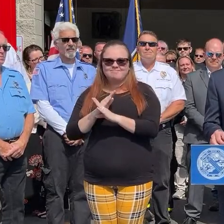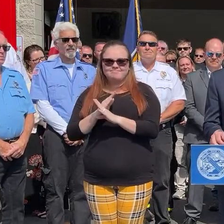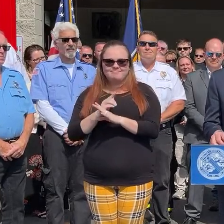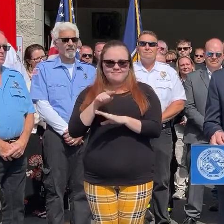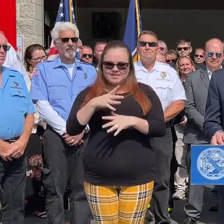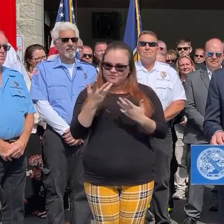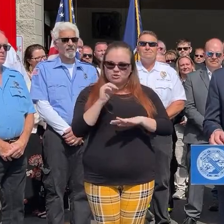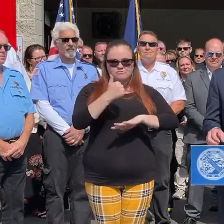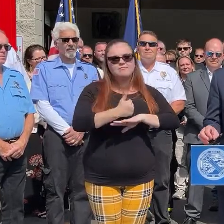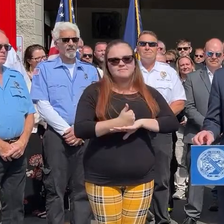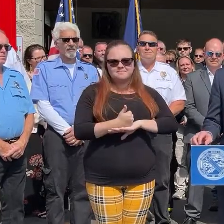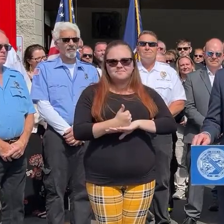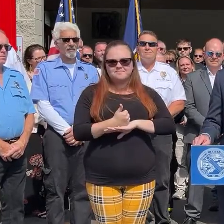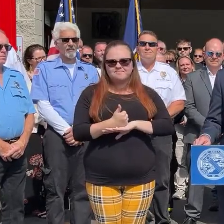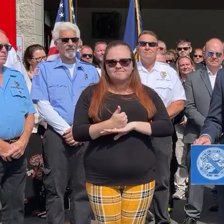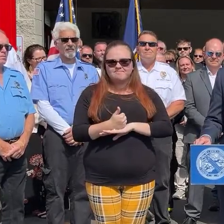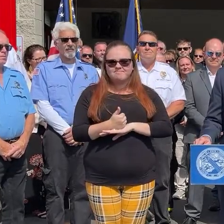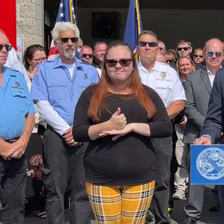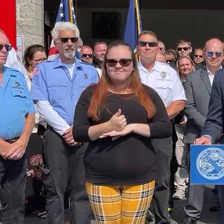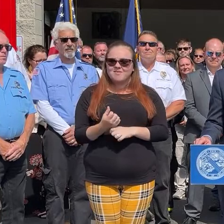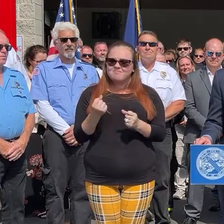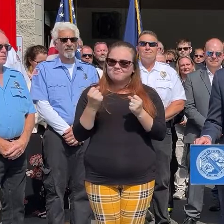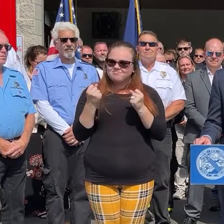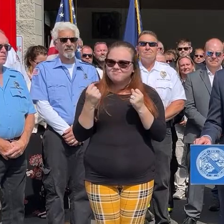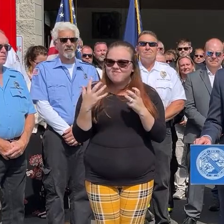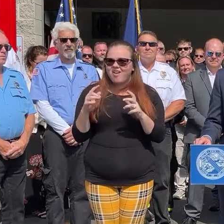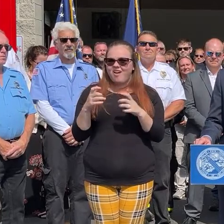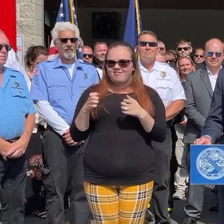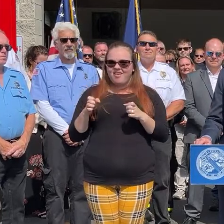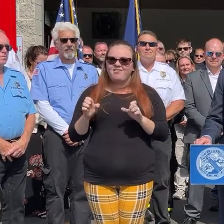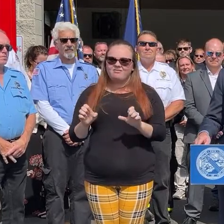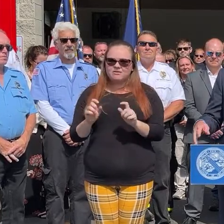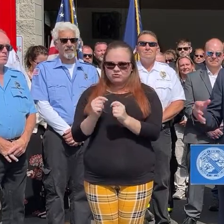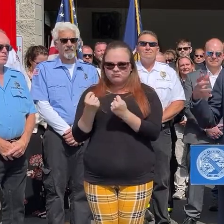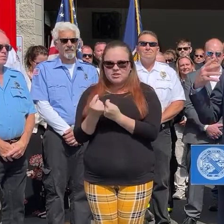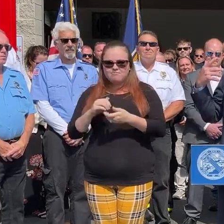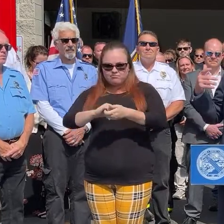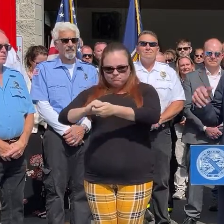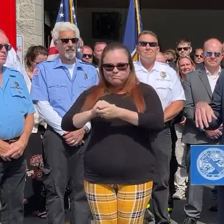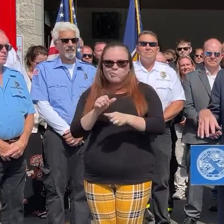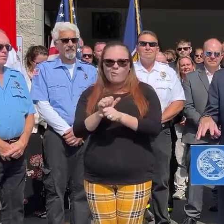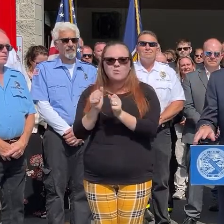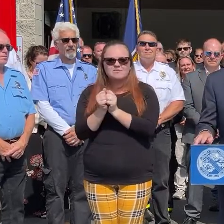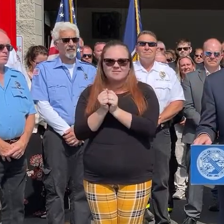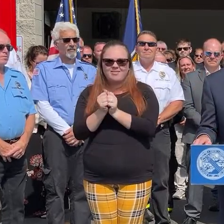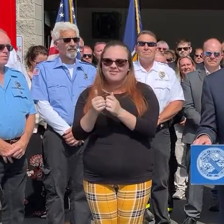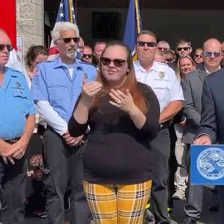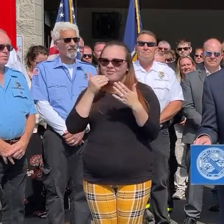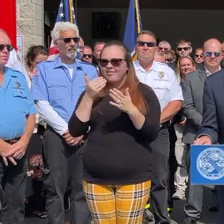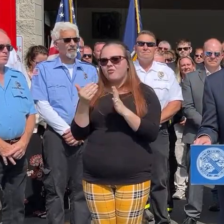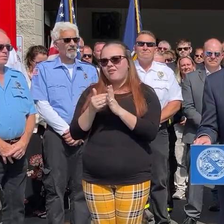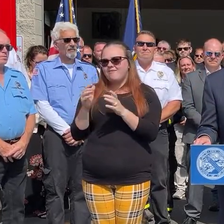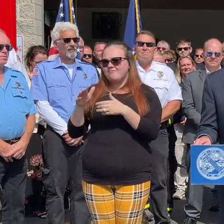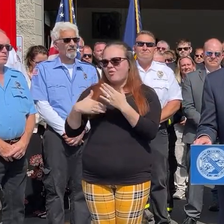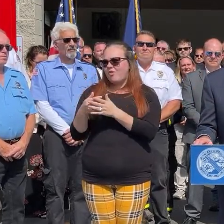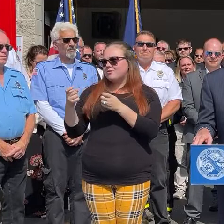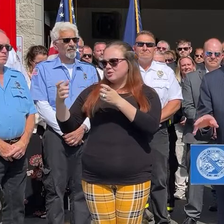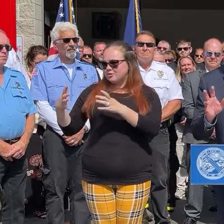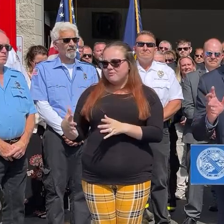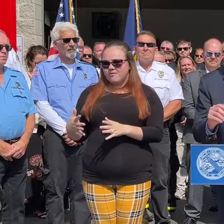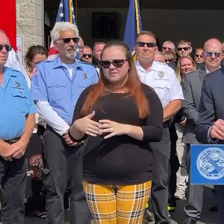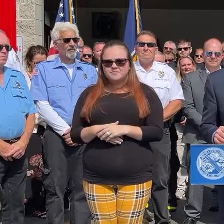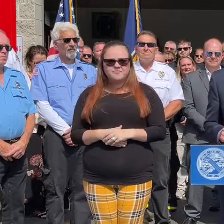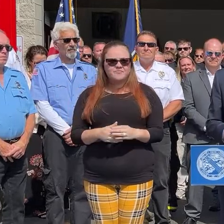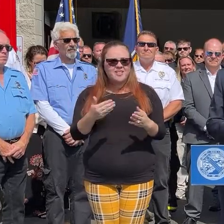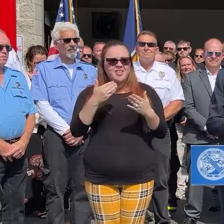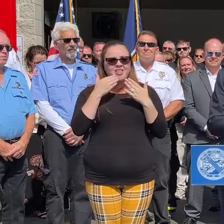in place. It's taken a tremendous team effort to get to this point. I once again want to thank the supervisors that are here. I also